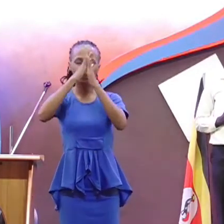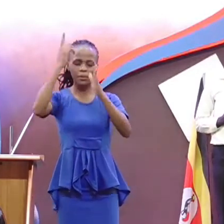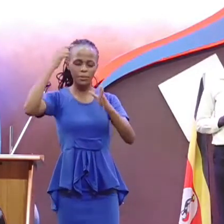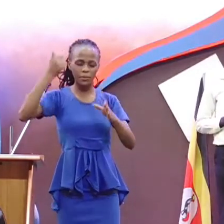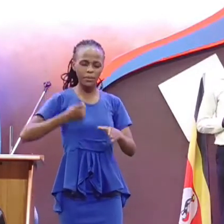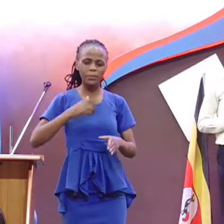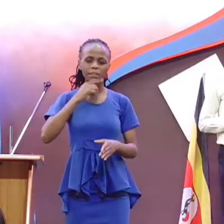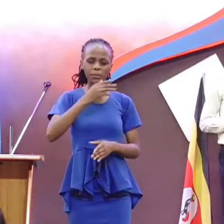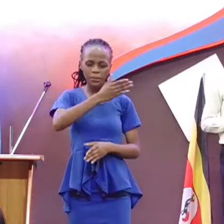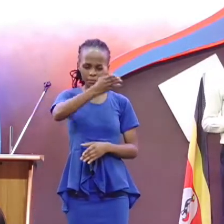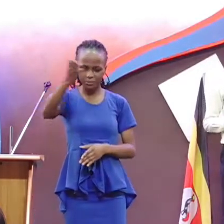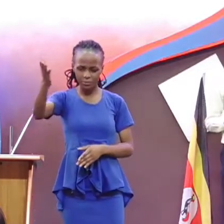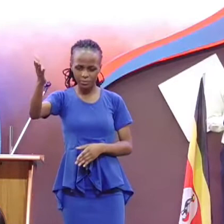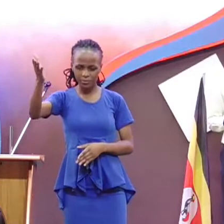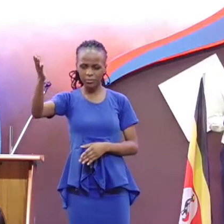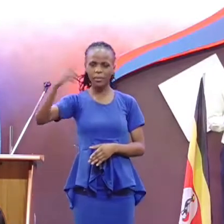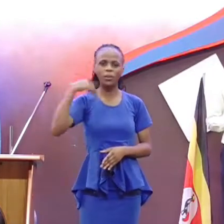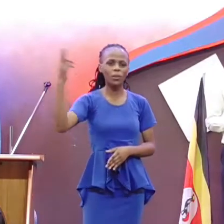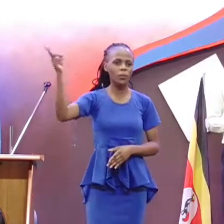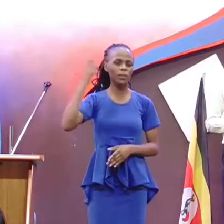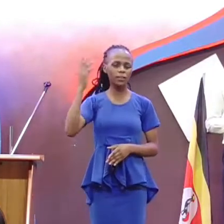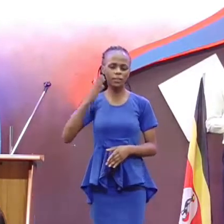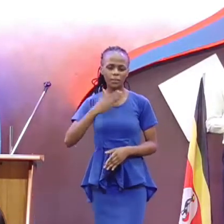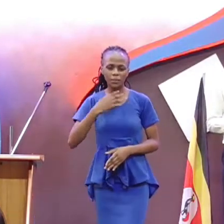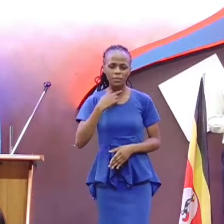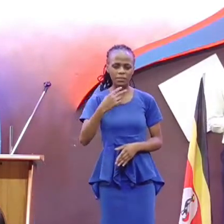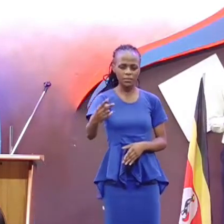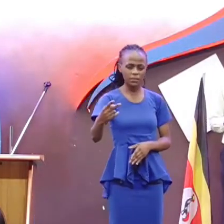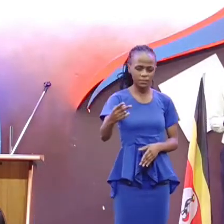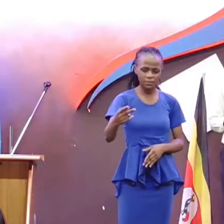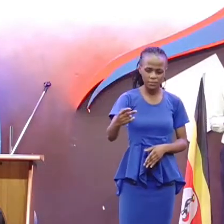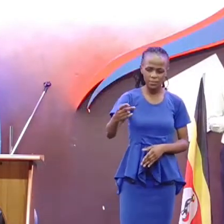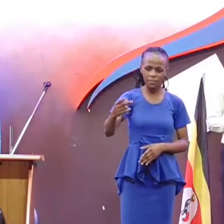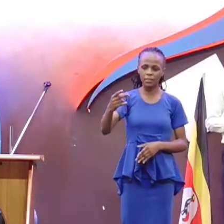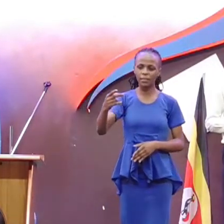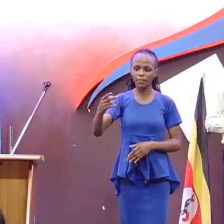you are taking us. I pray for the men and women who hear my